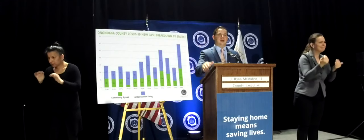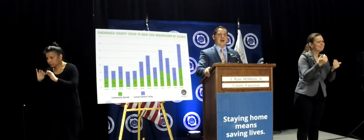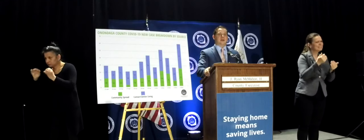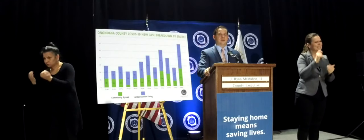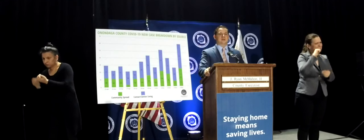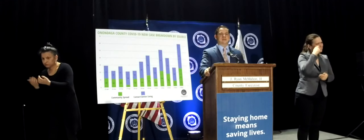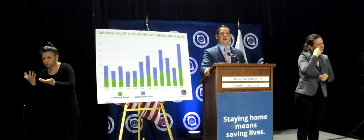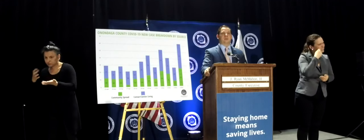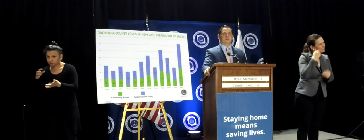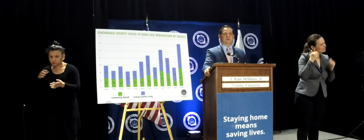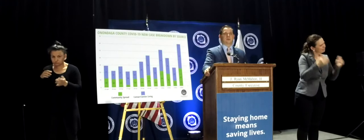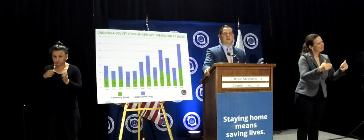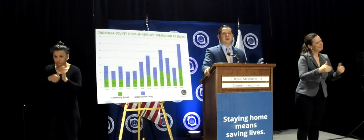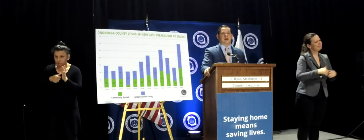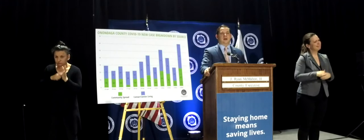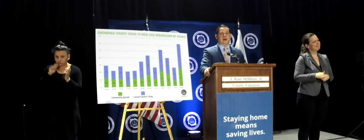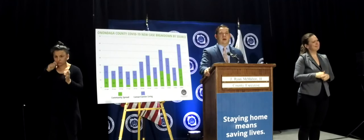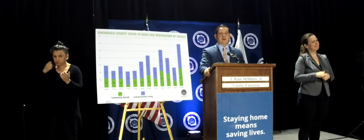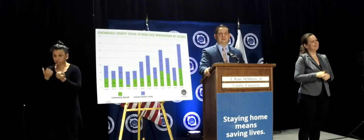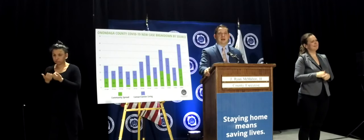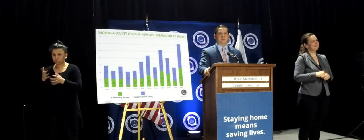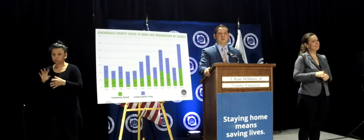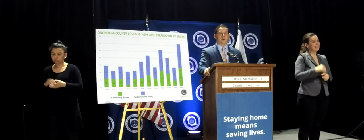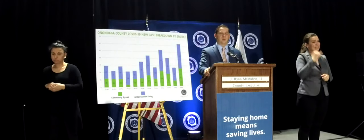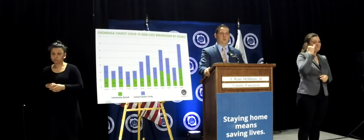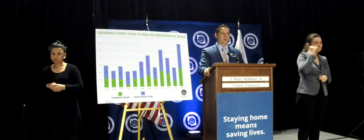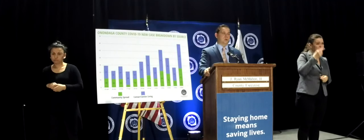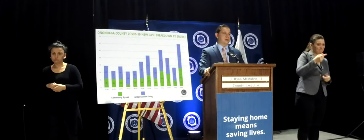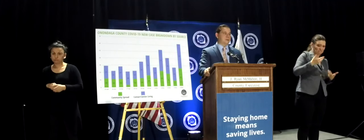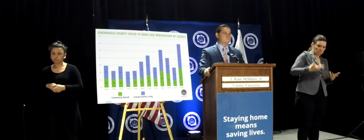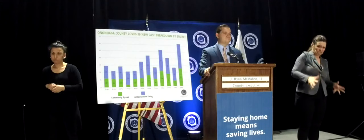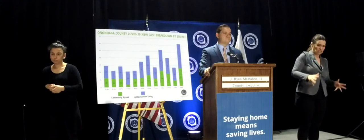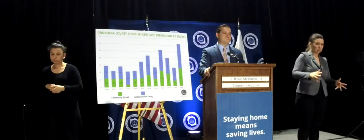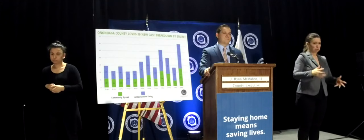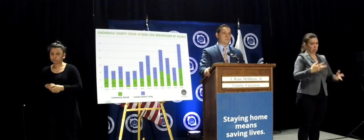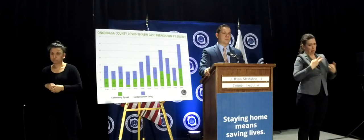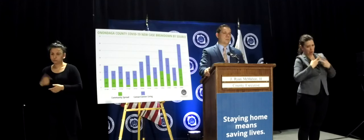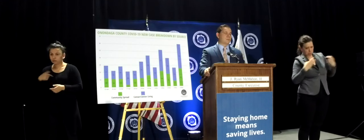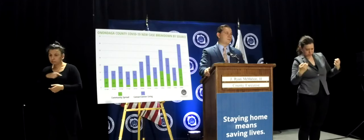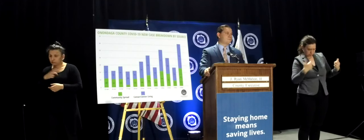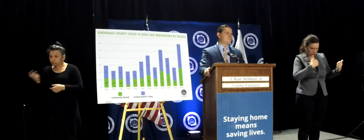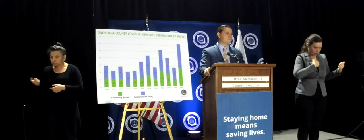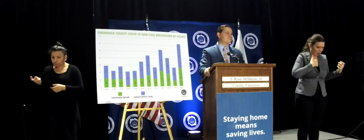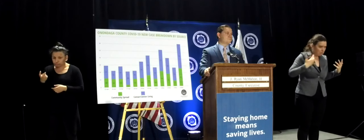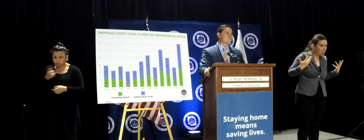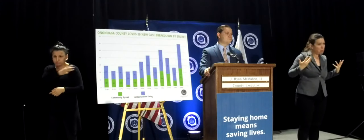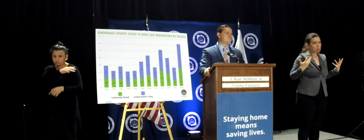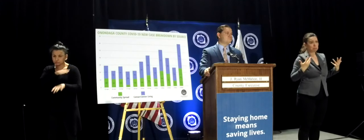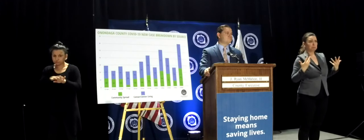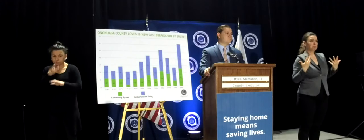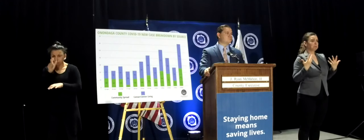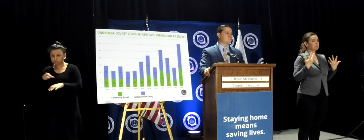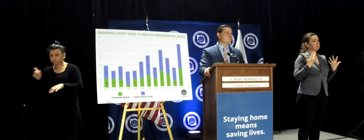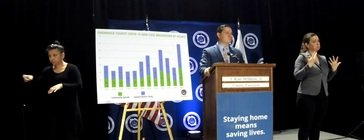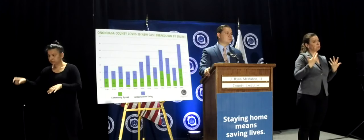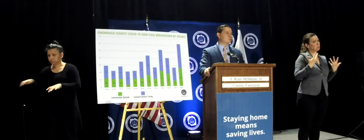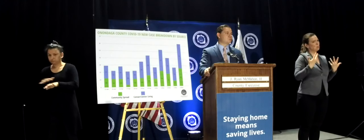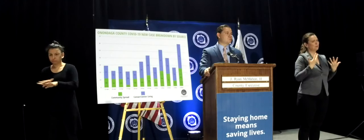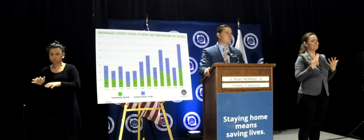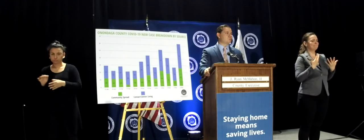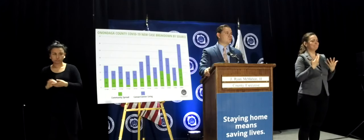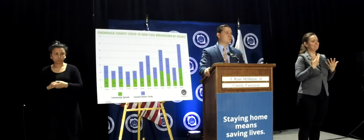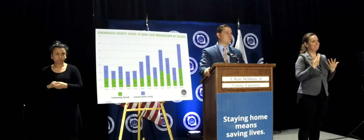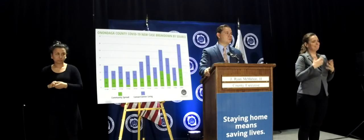get accurate samples. Now that's got to be part of what we're looking at. Ryan, when you go to the housing authority or when